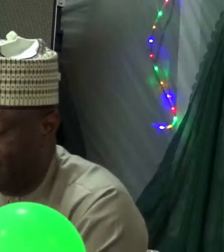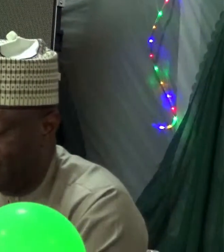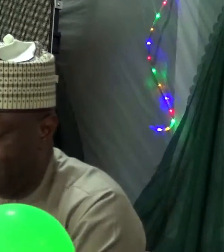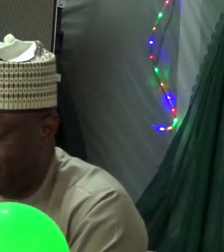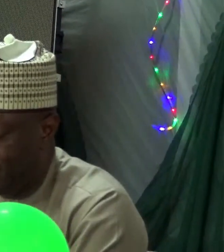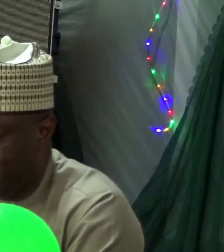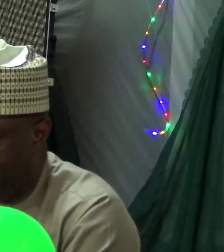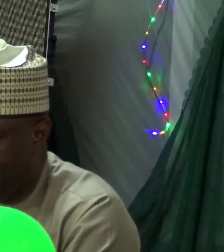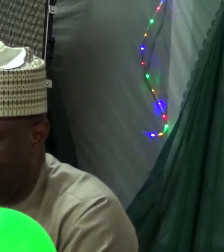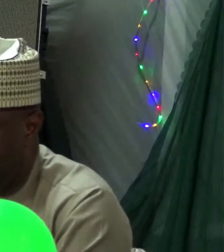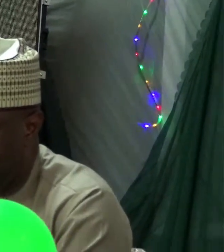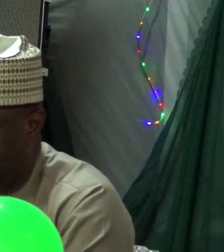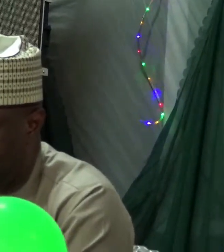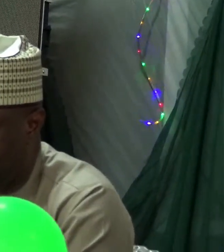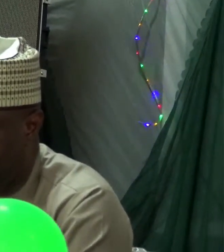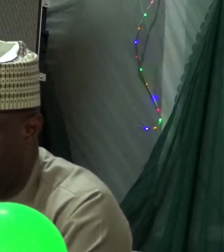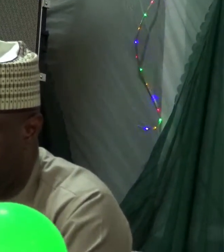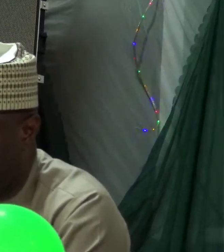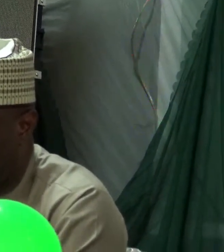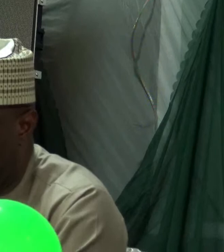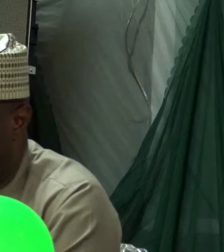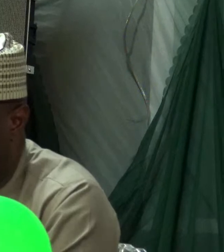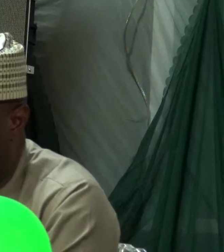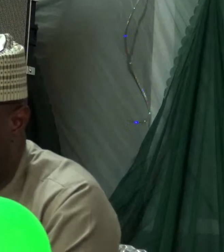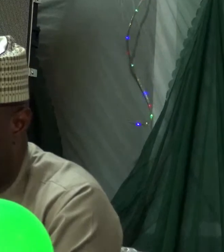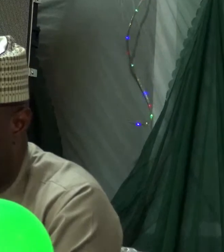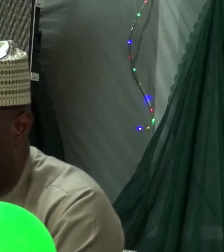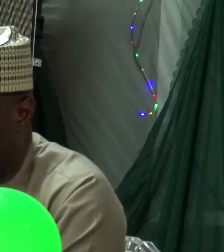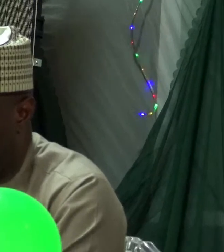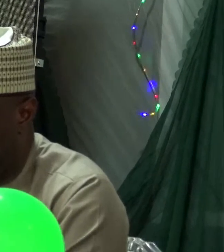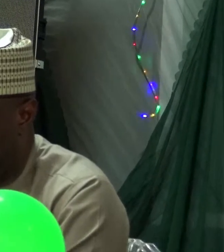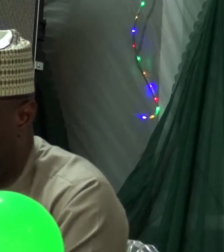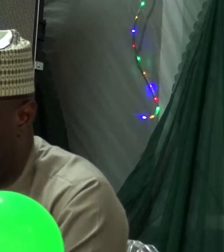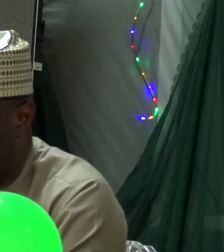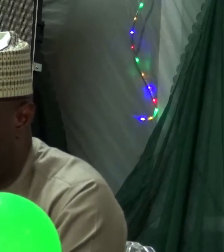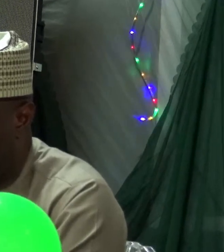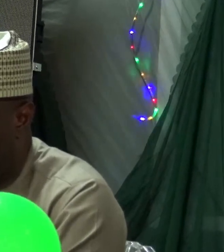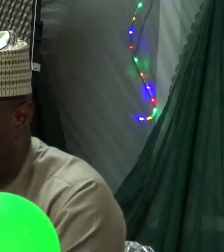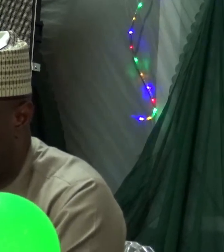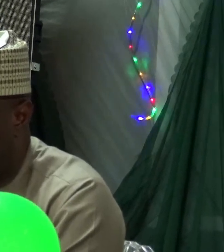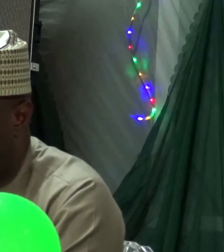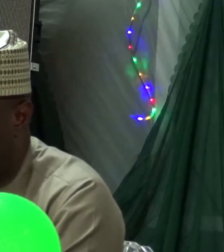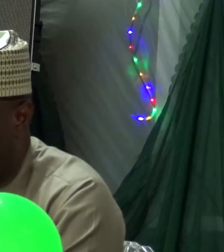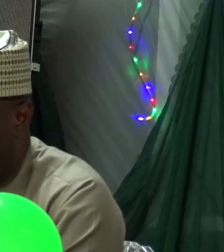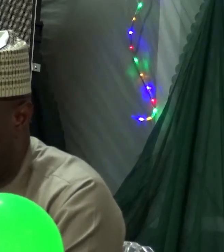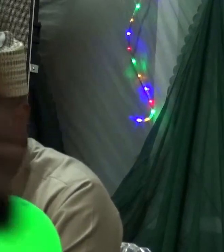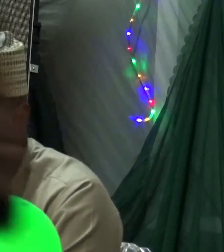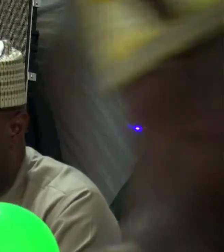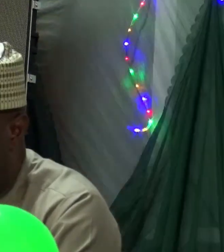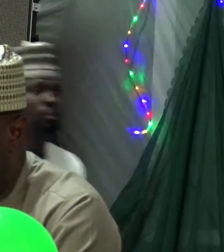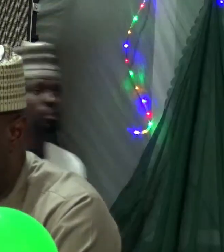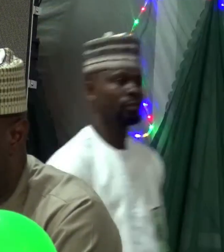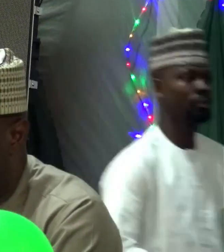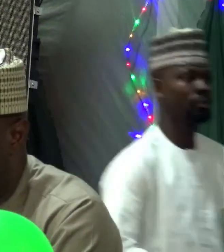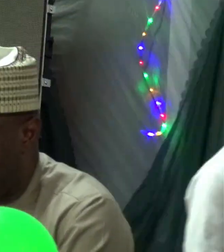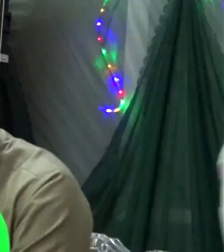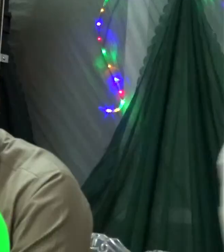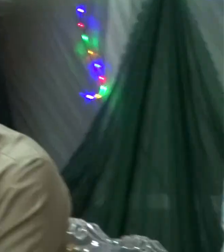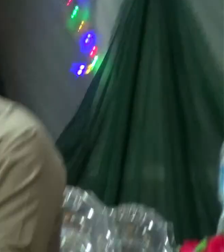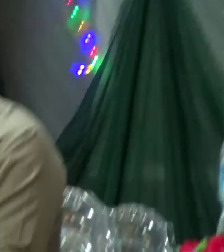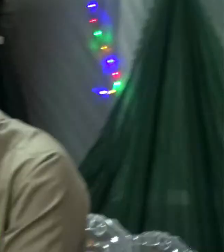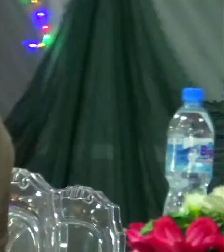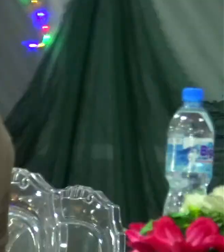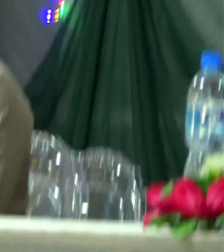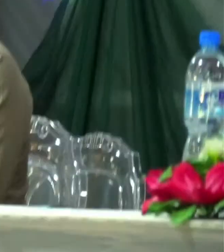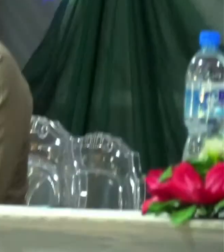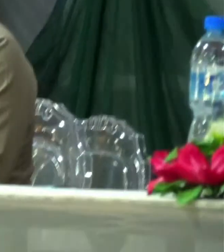polytechnic ayede ati ustaz Abdul Razak Abdul Salam awayiwa shiriri former director corporate and public affairs